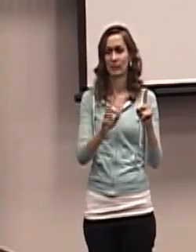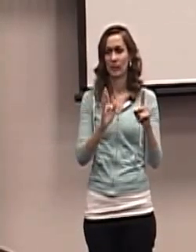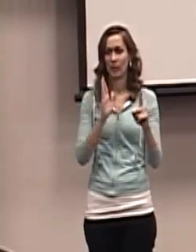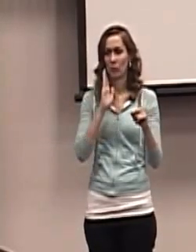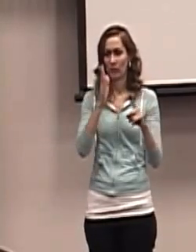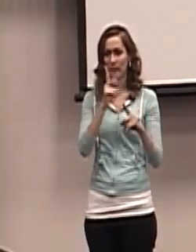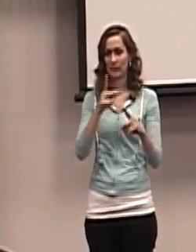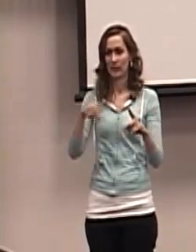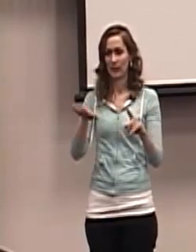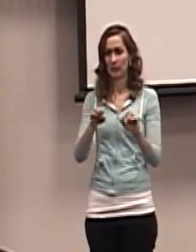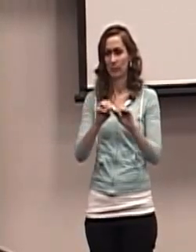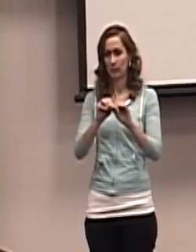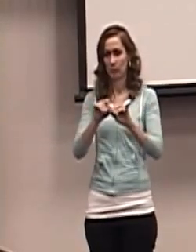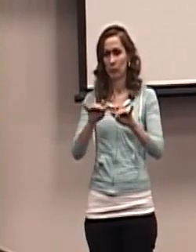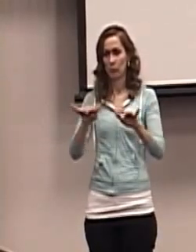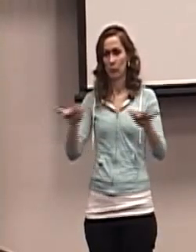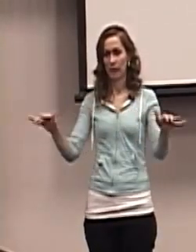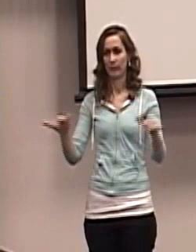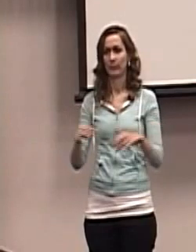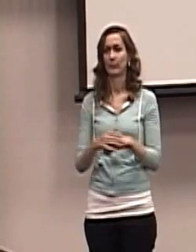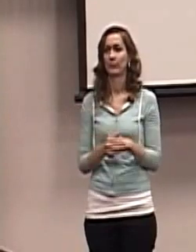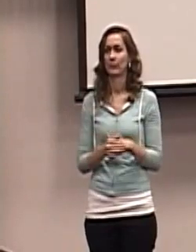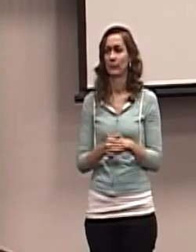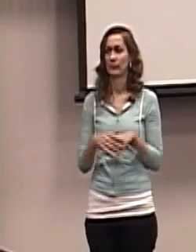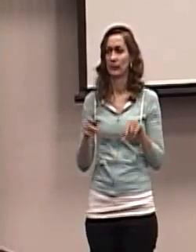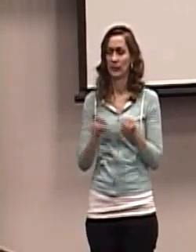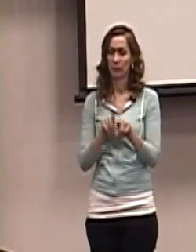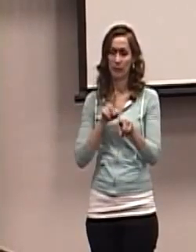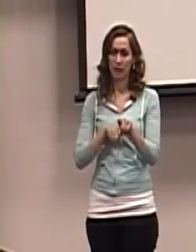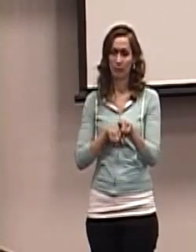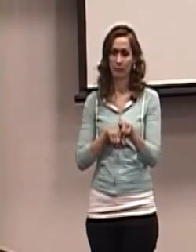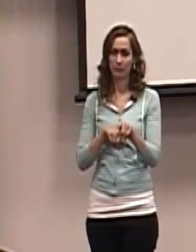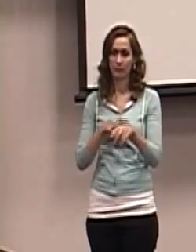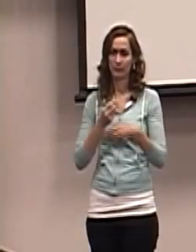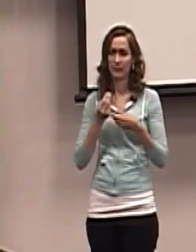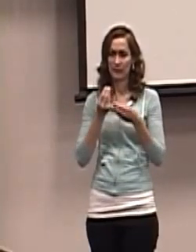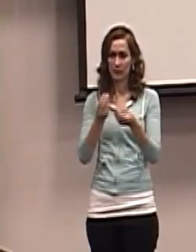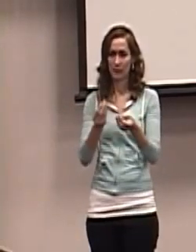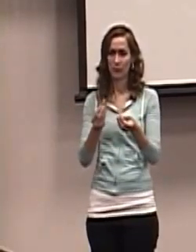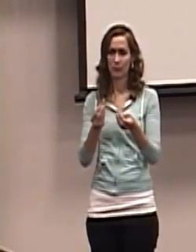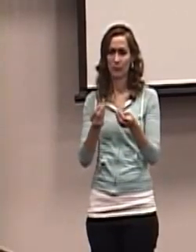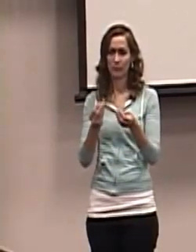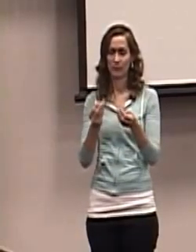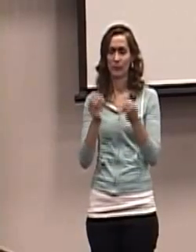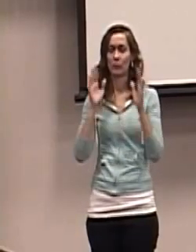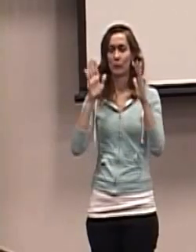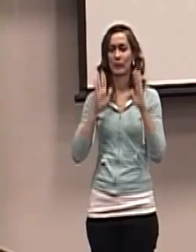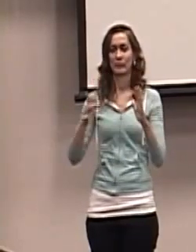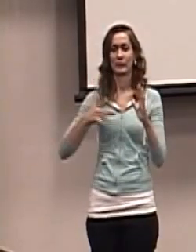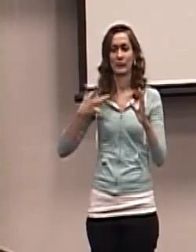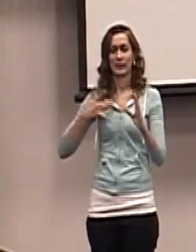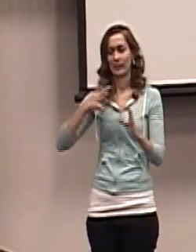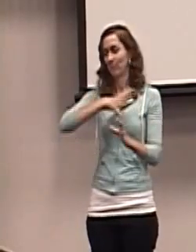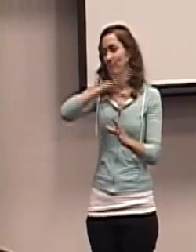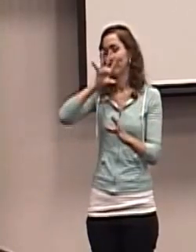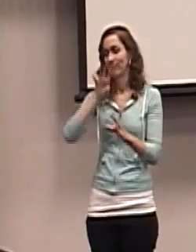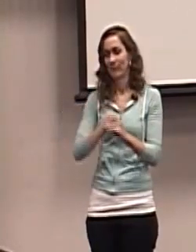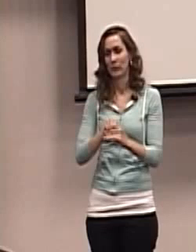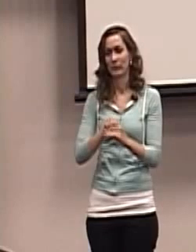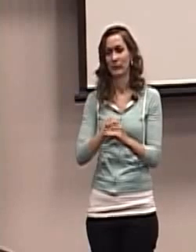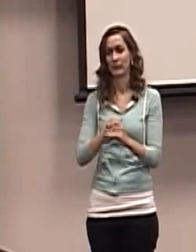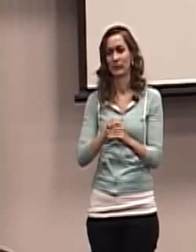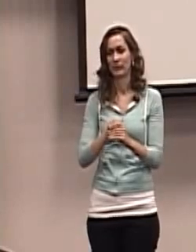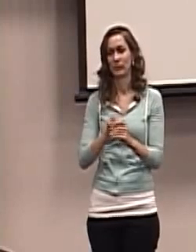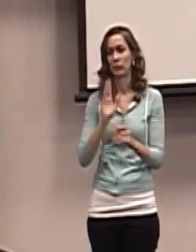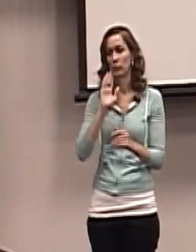the kingdom, and at the same time, it'll give you a tremendous sense of involvement. And